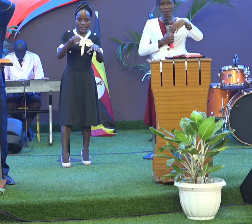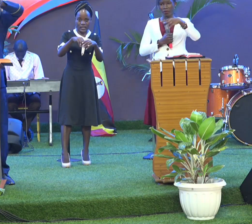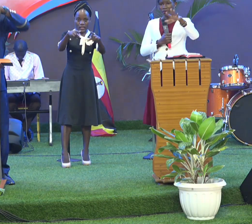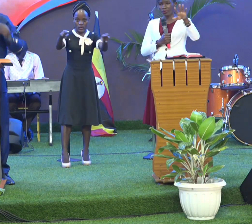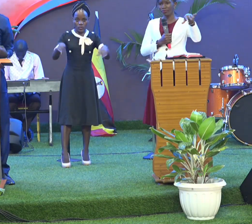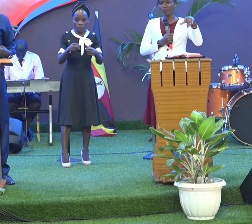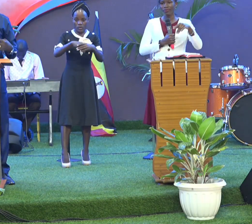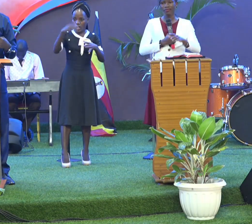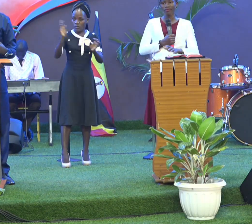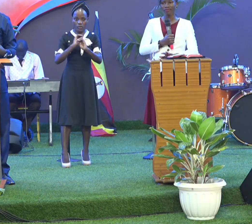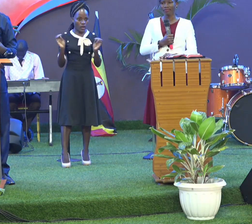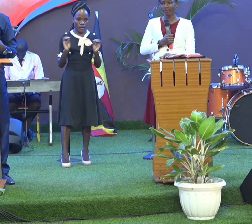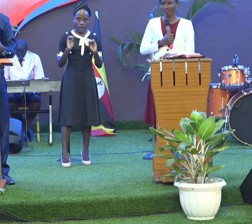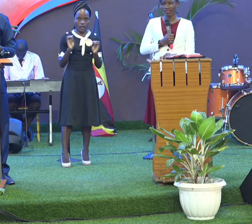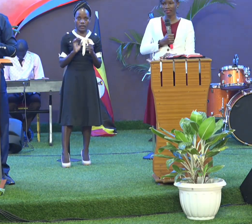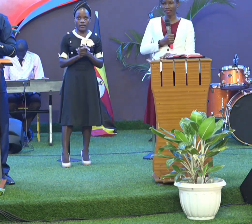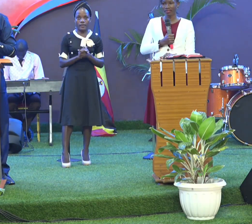pray in our room.